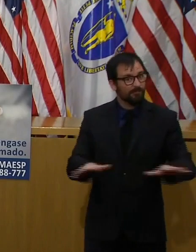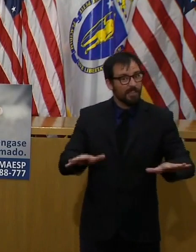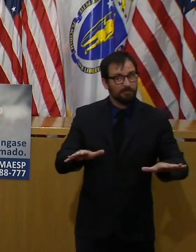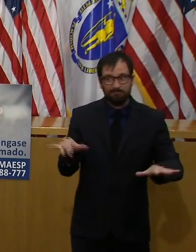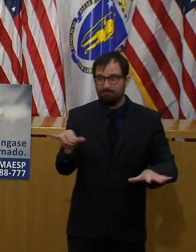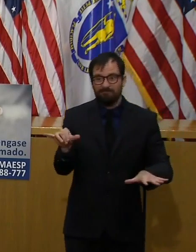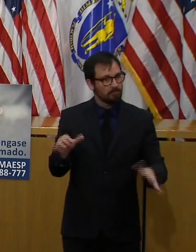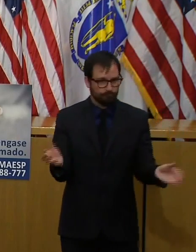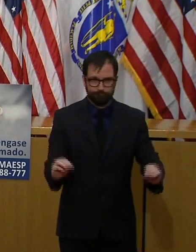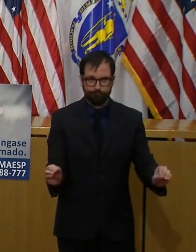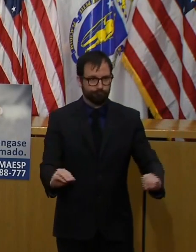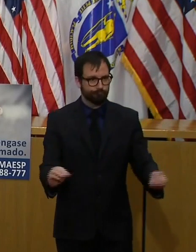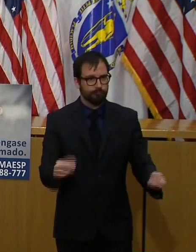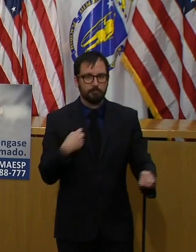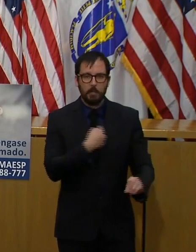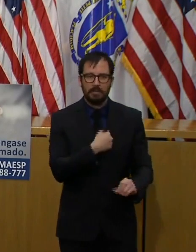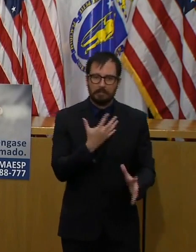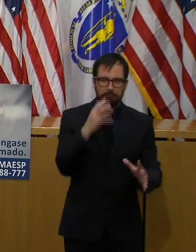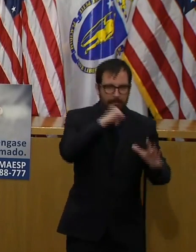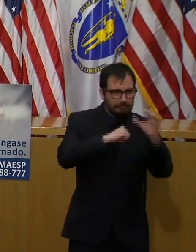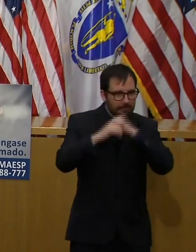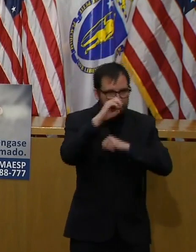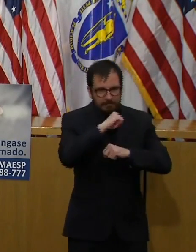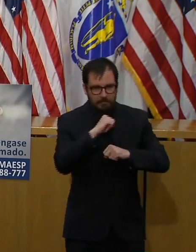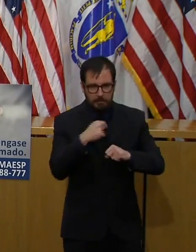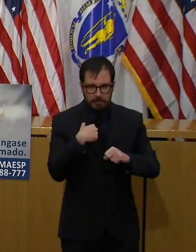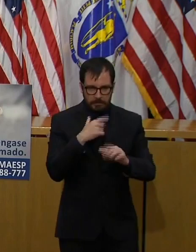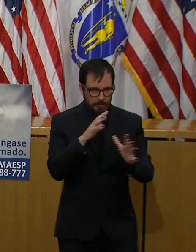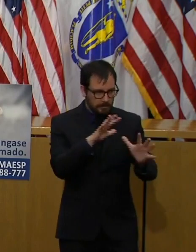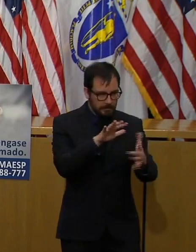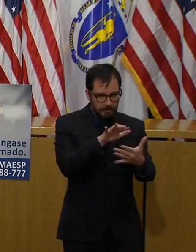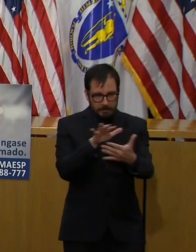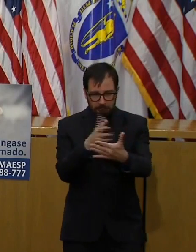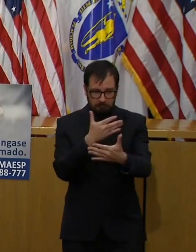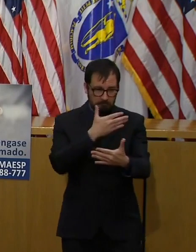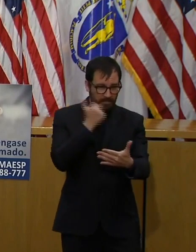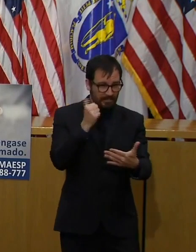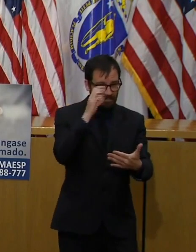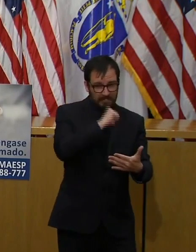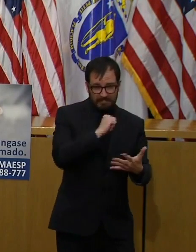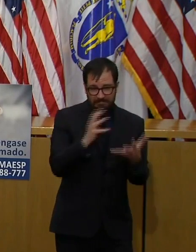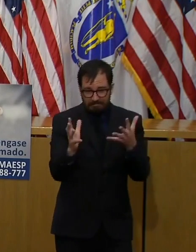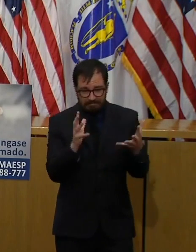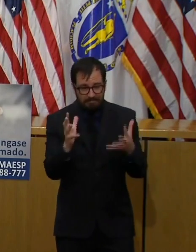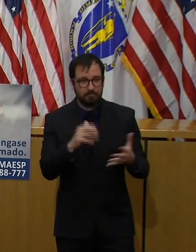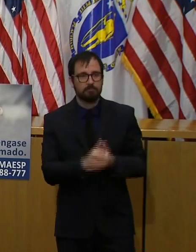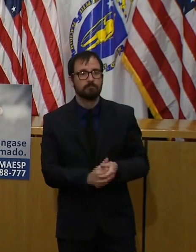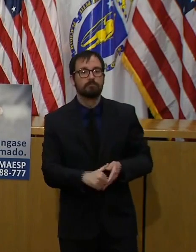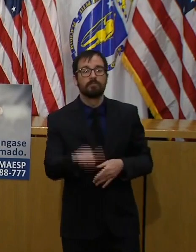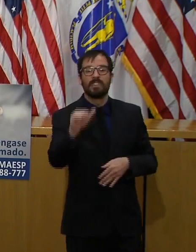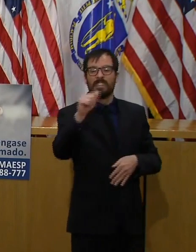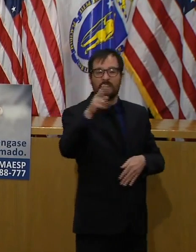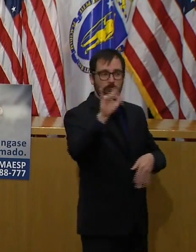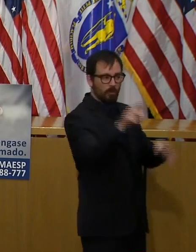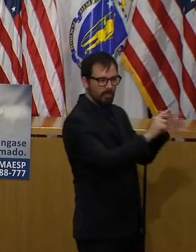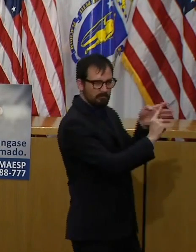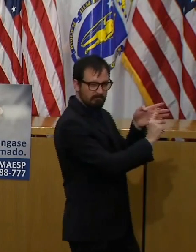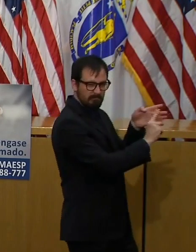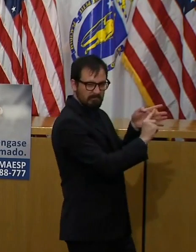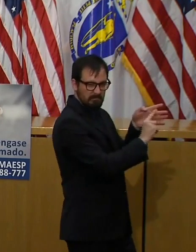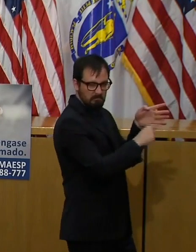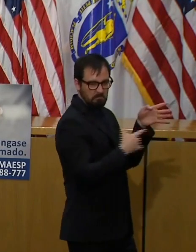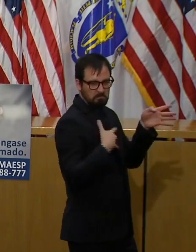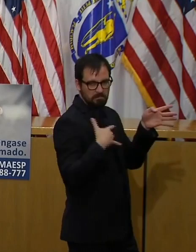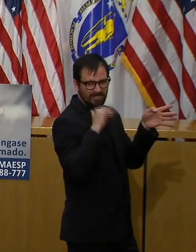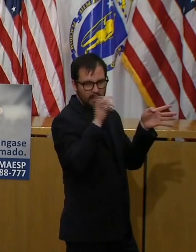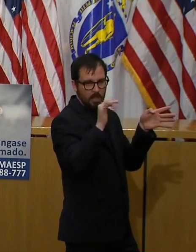be, for our hospital, our healthcare community, and for our Commonwealth, the worst of it. And that's what we continue